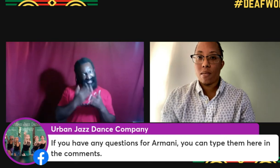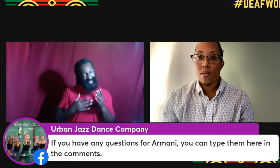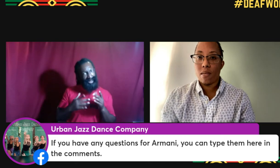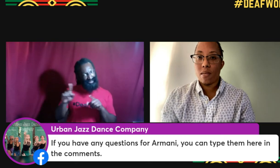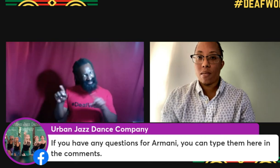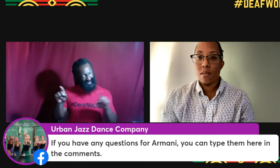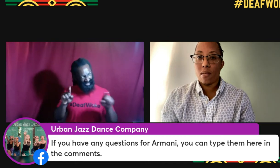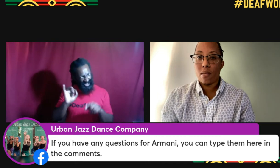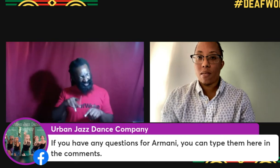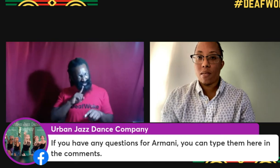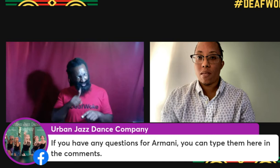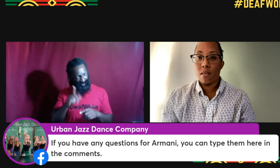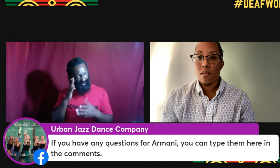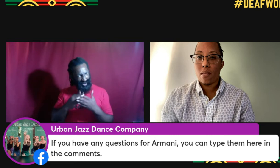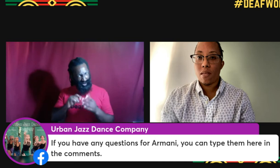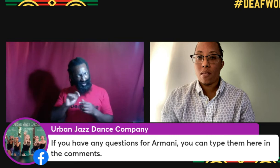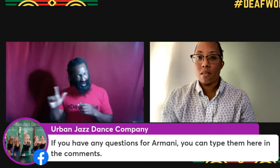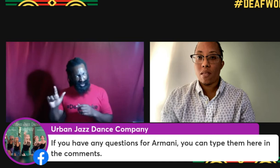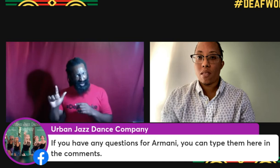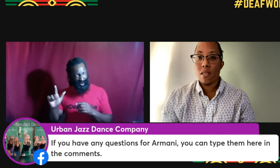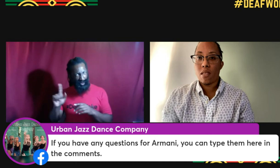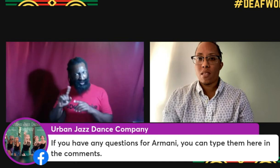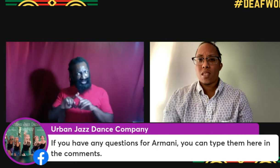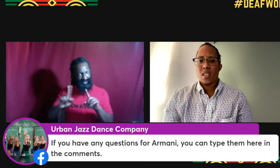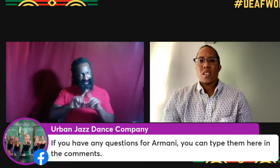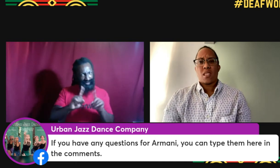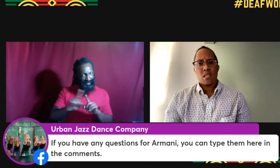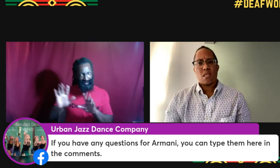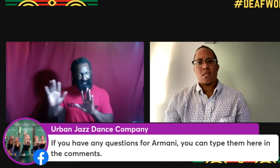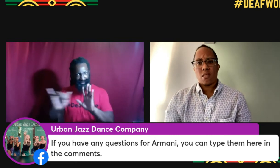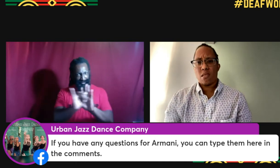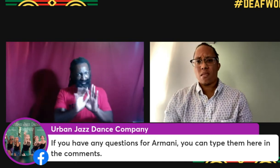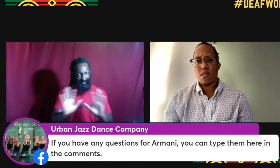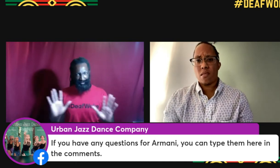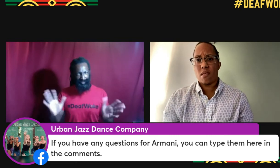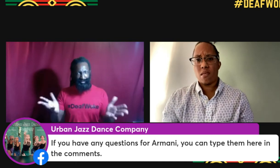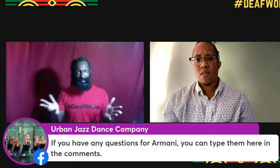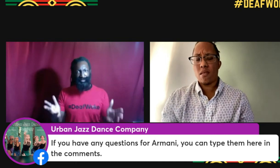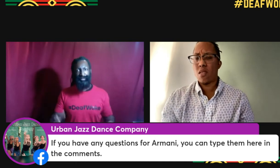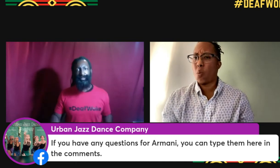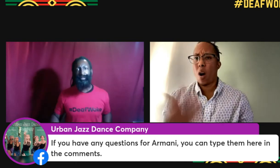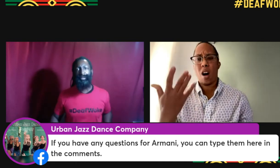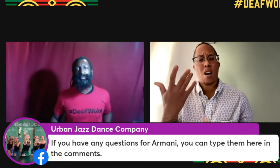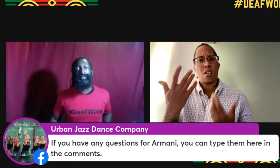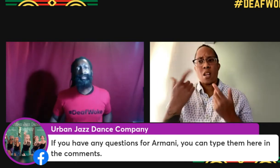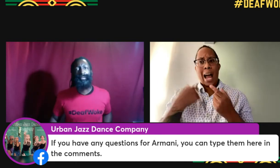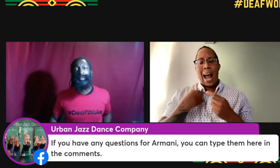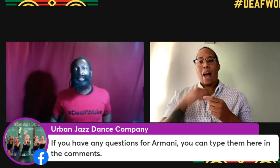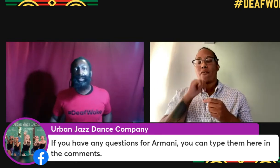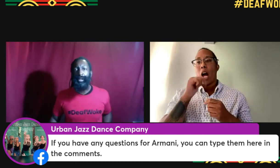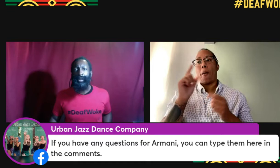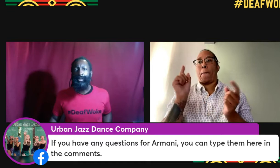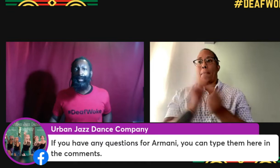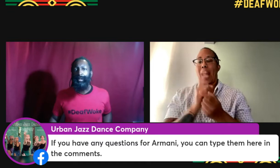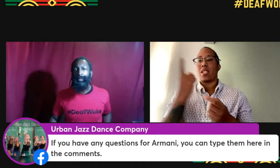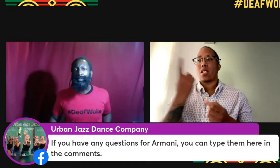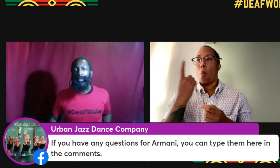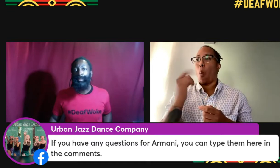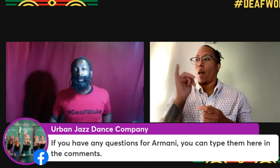You know, some people, you know, are, you know, it's kind of mixed. Do all people use the word trans or transgender?